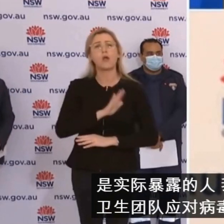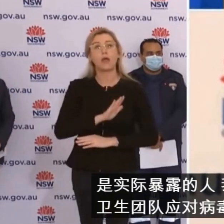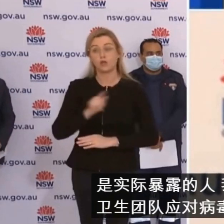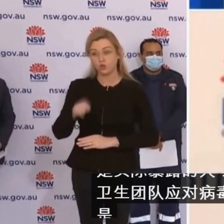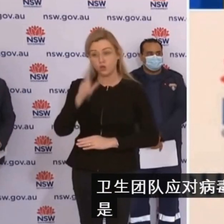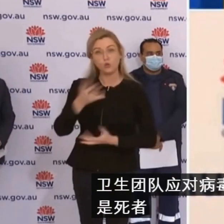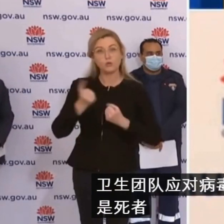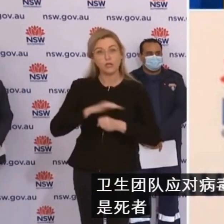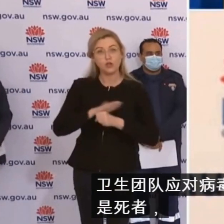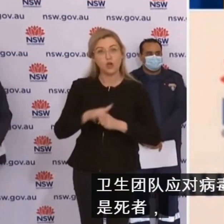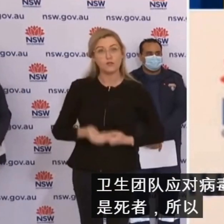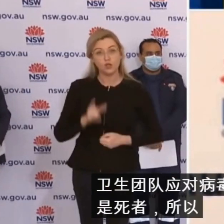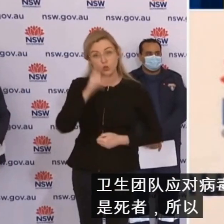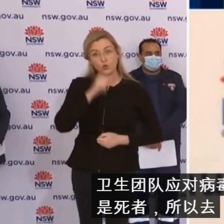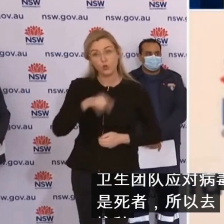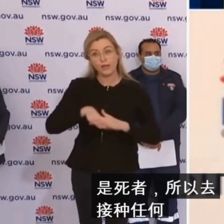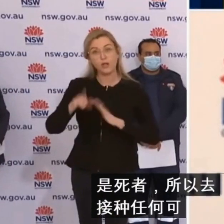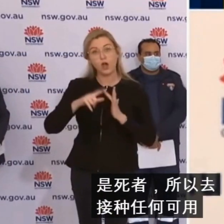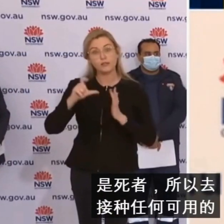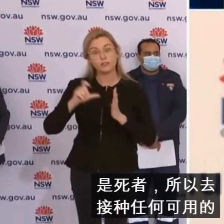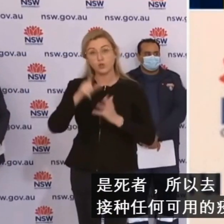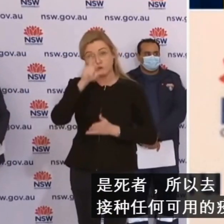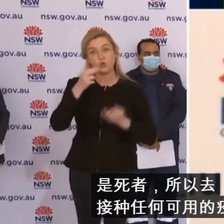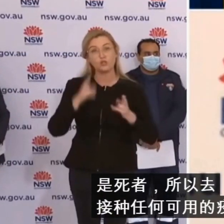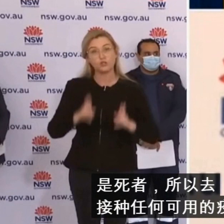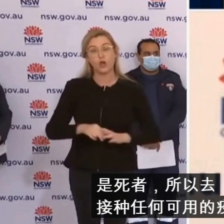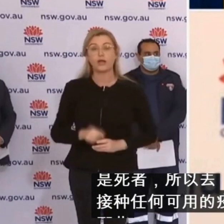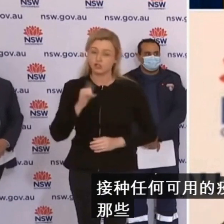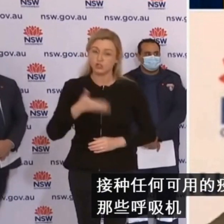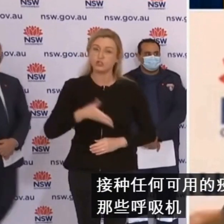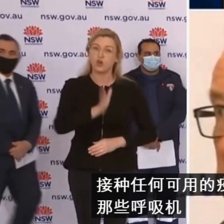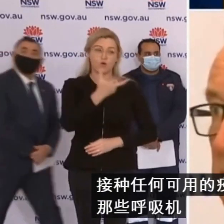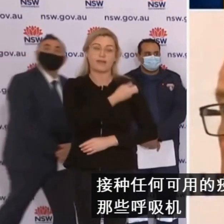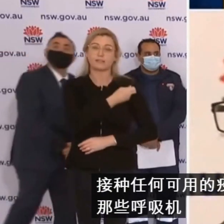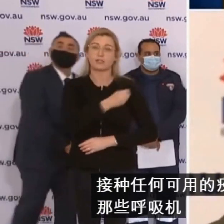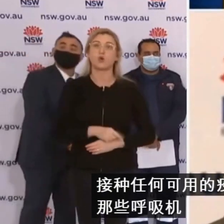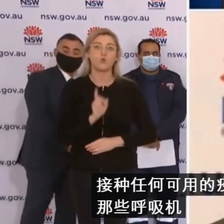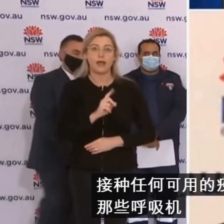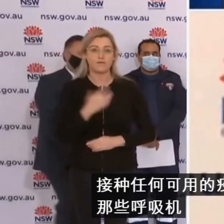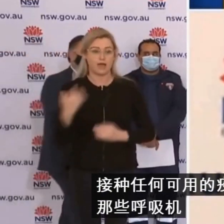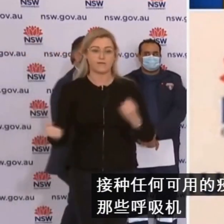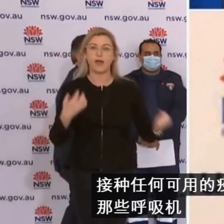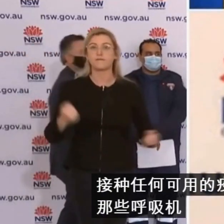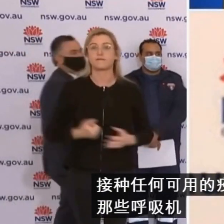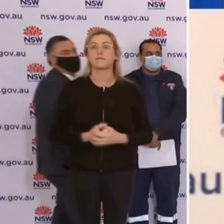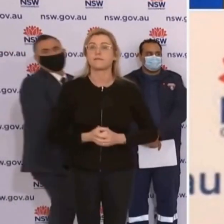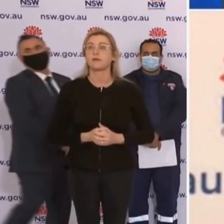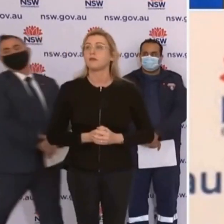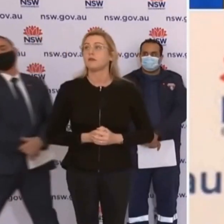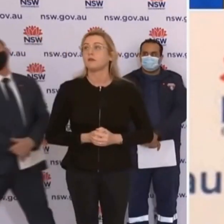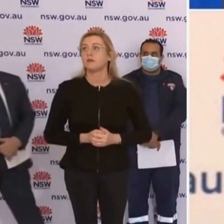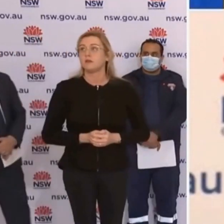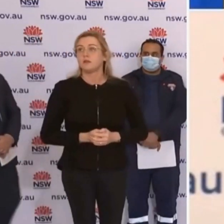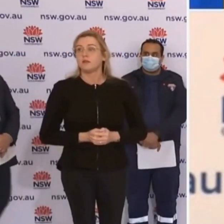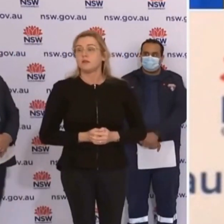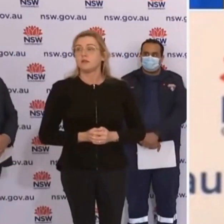virus, and you could be the person who dies. So go and get whatever vaccine's available. And Minister, those ventilators, just on the ventilators. Sorry, you asked something